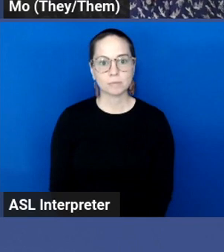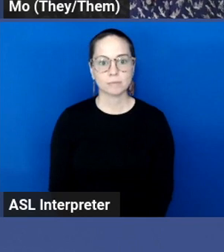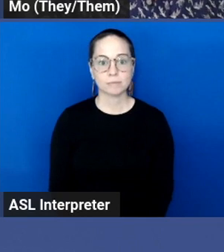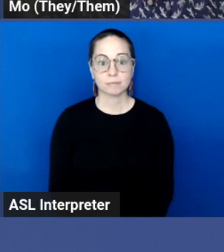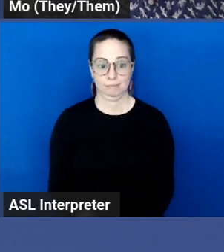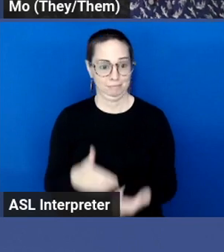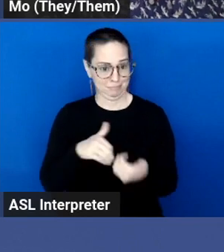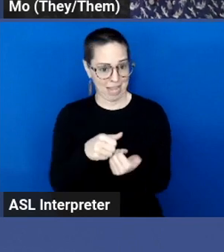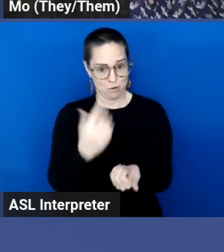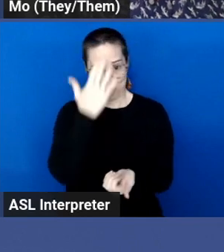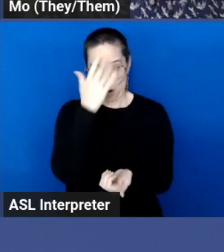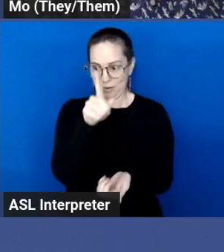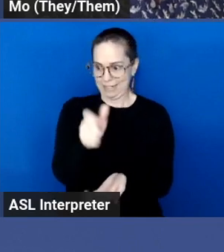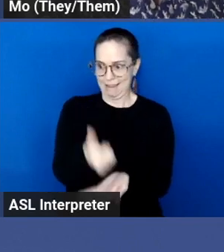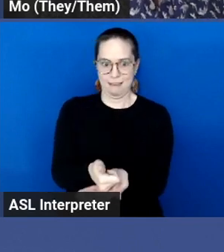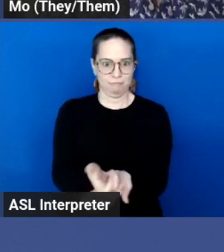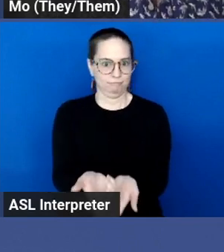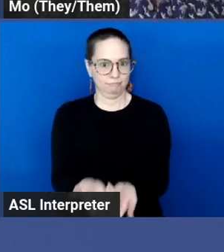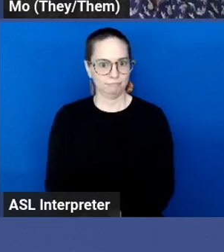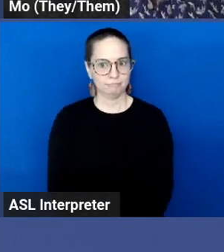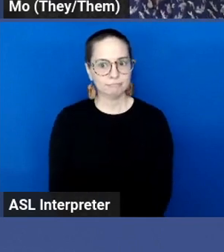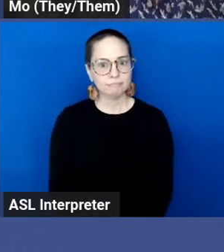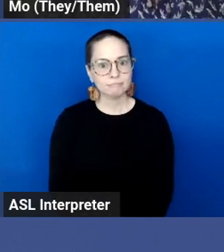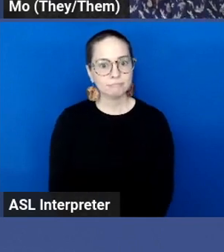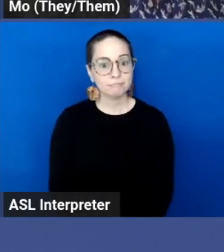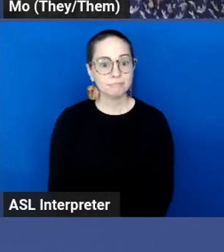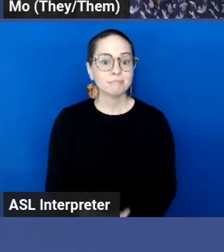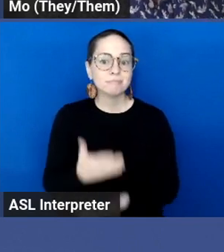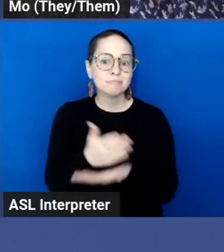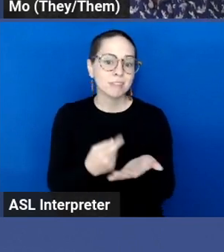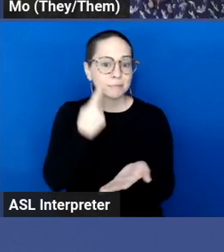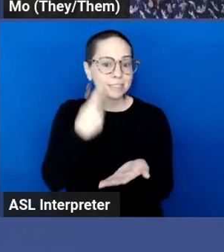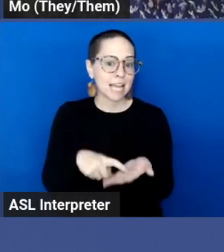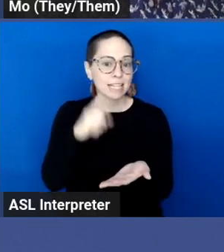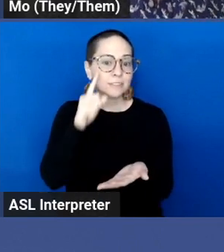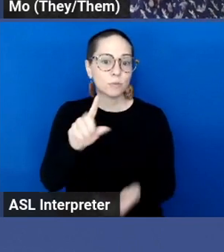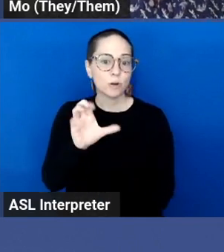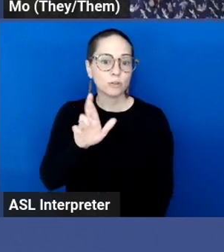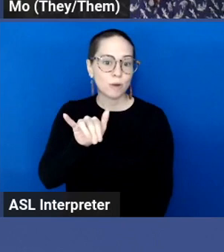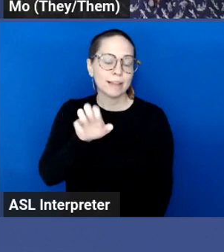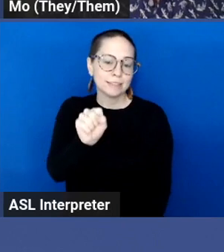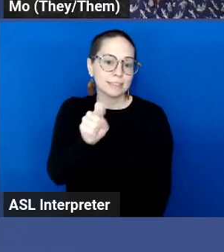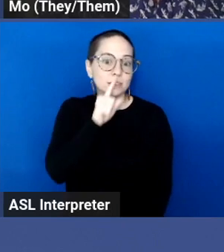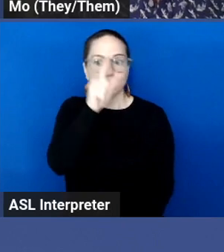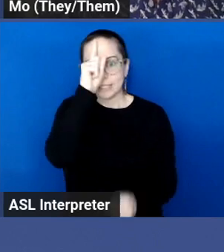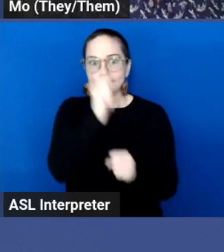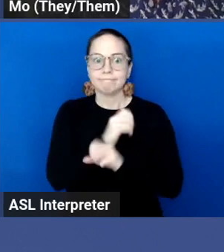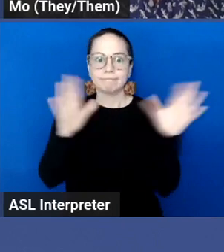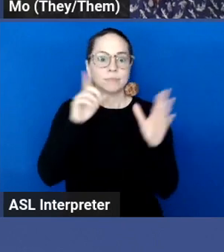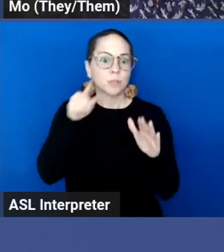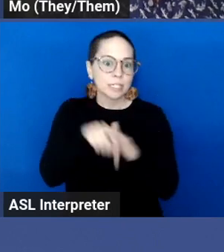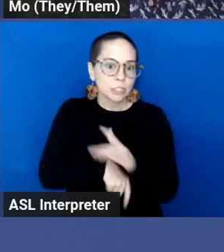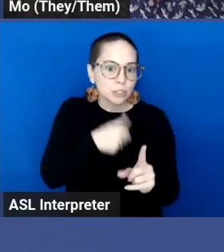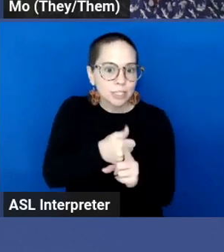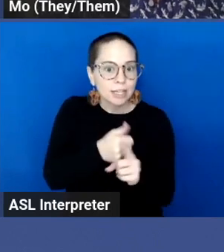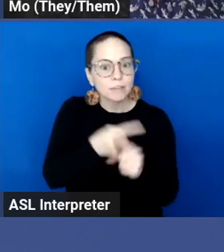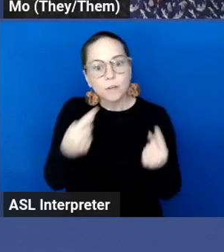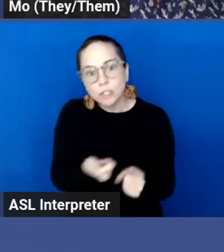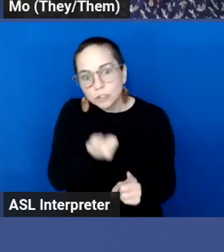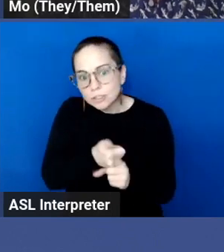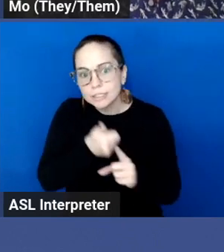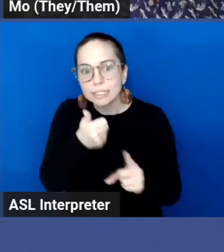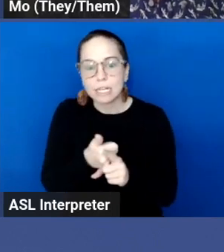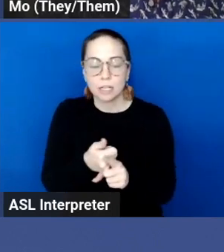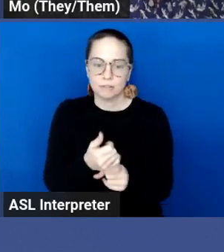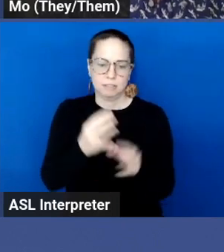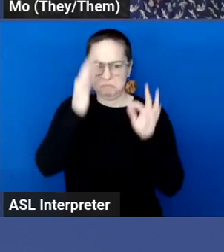How do you know that you need help? So some signs of crisis are suicidal ideations, self-harm, making reckless decisions,